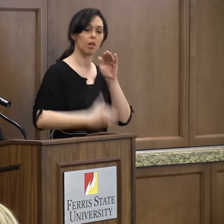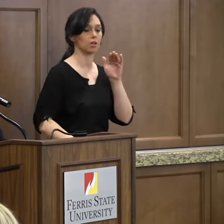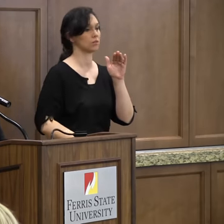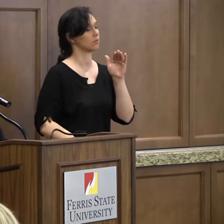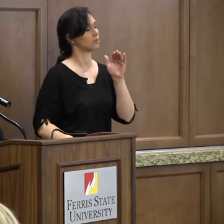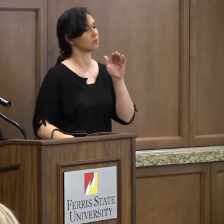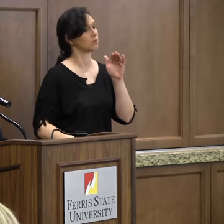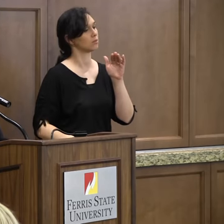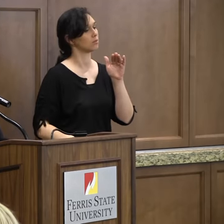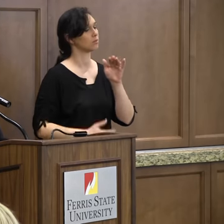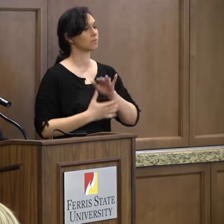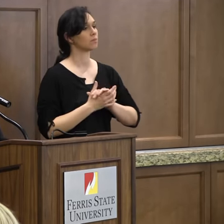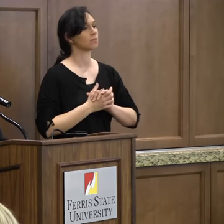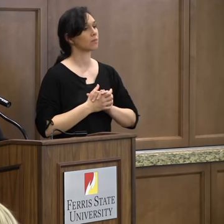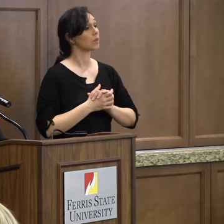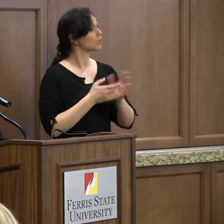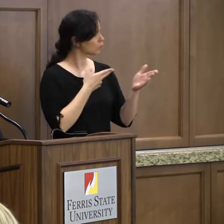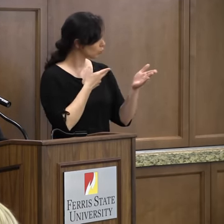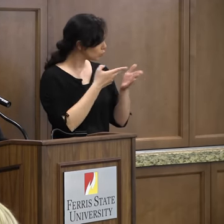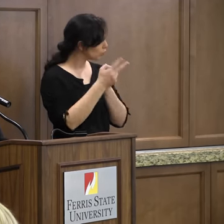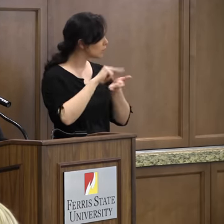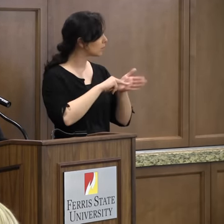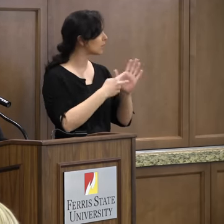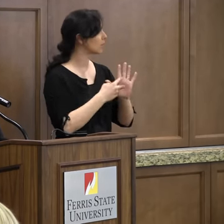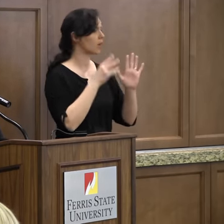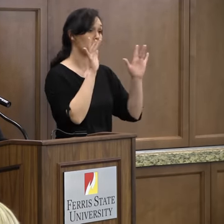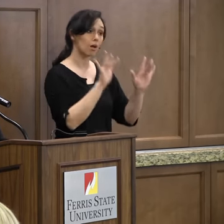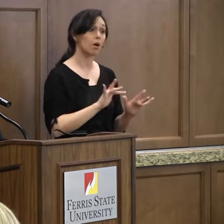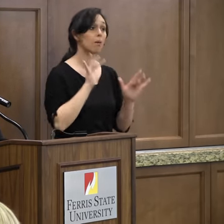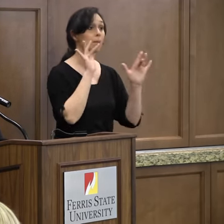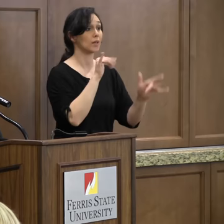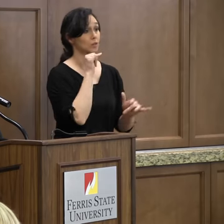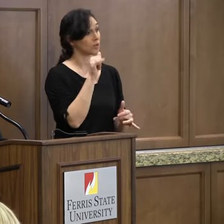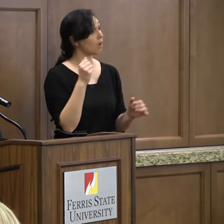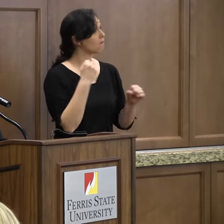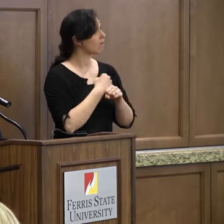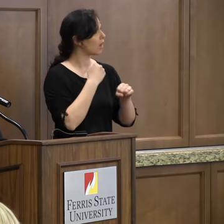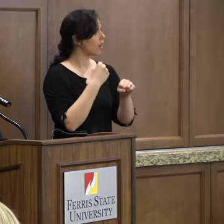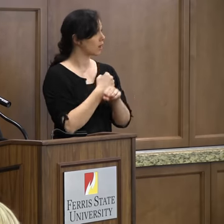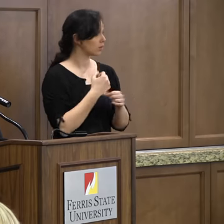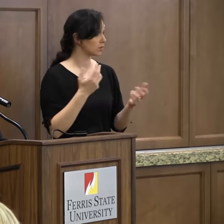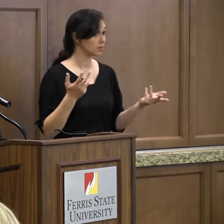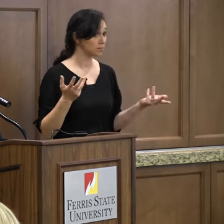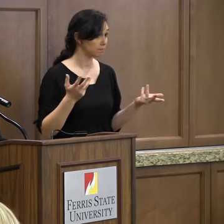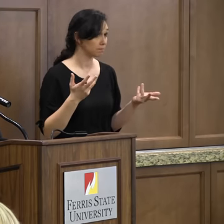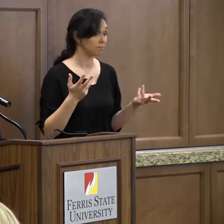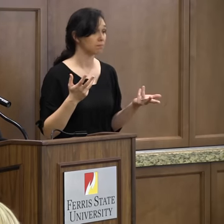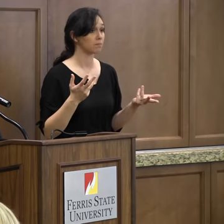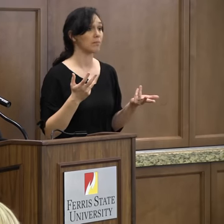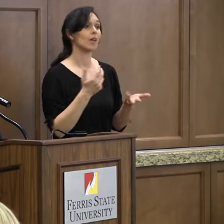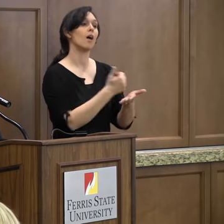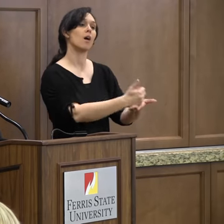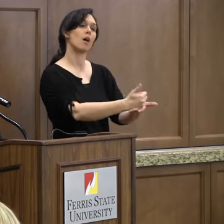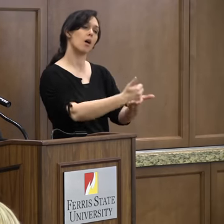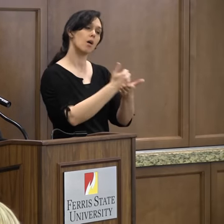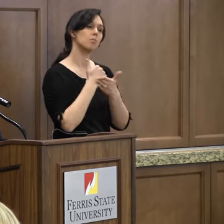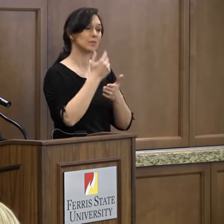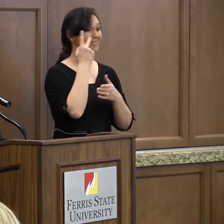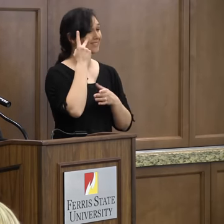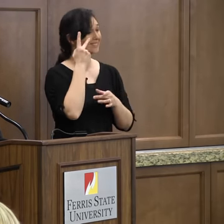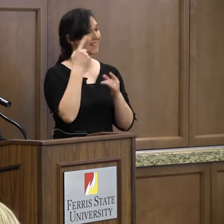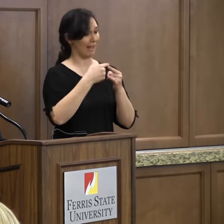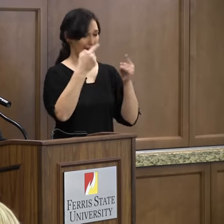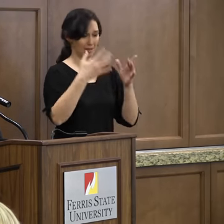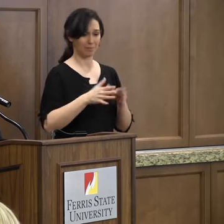Here is the true meaning and value of compassion and nonviolence, when it helps us to see the enemy's point of